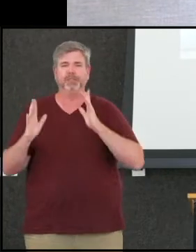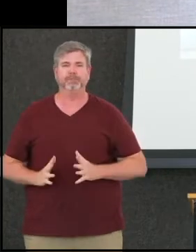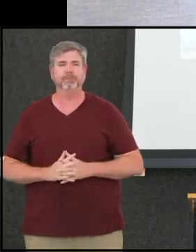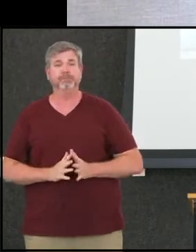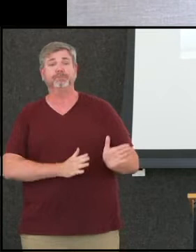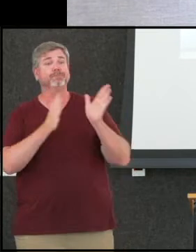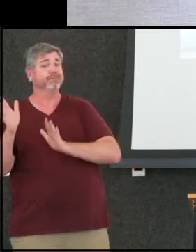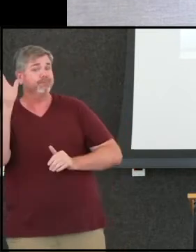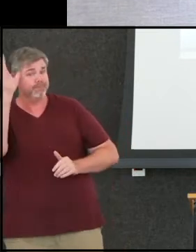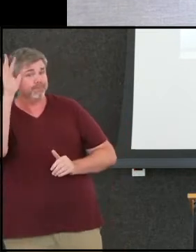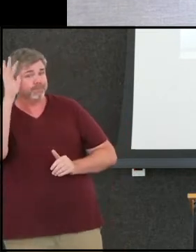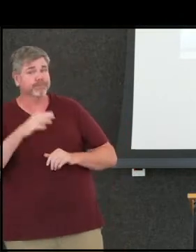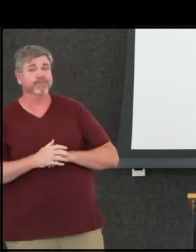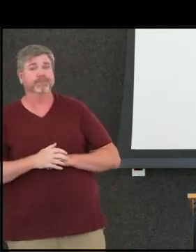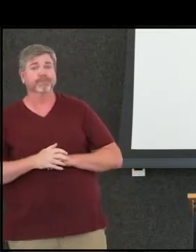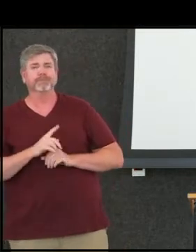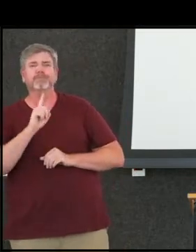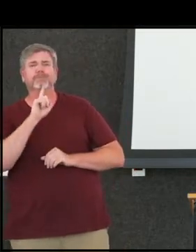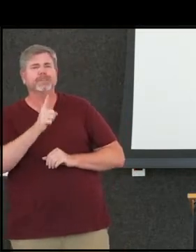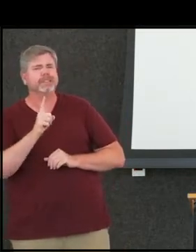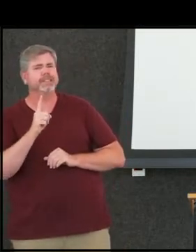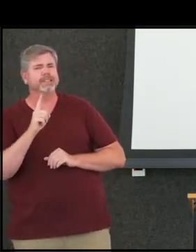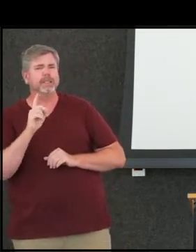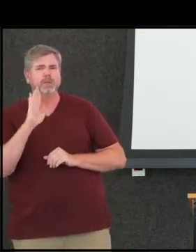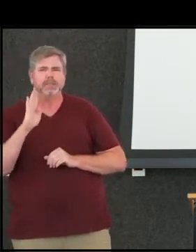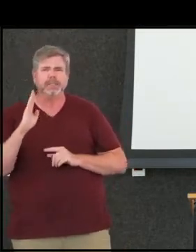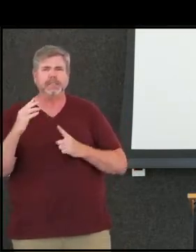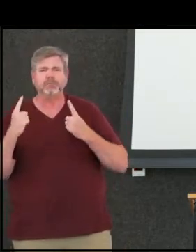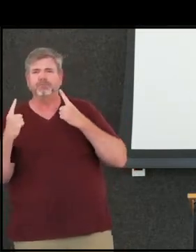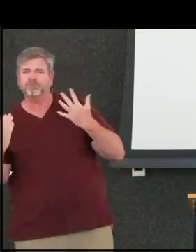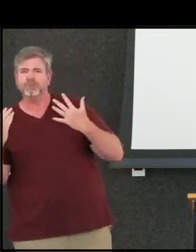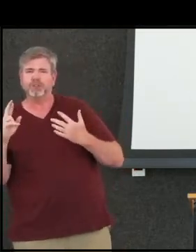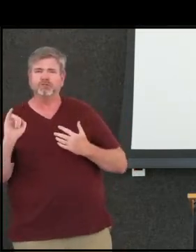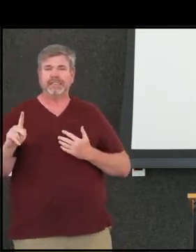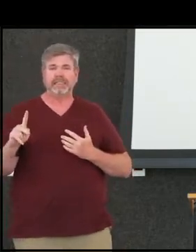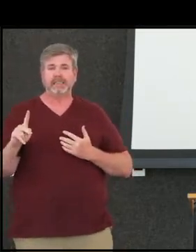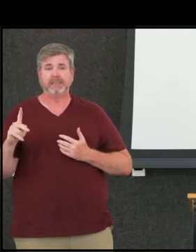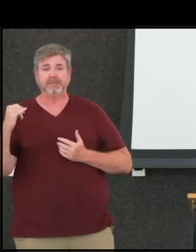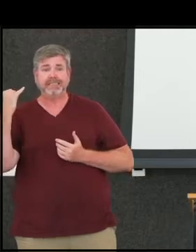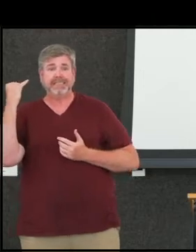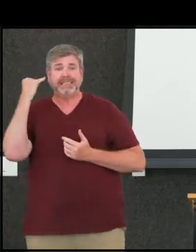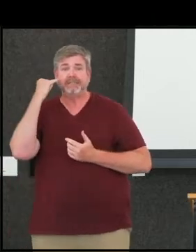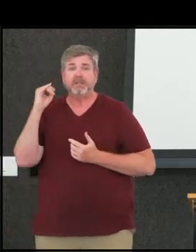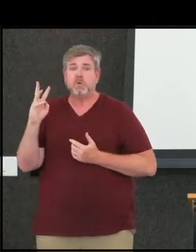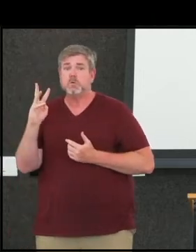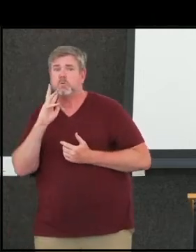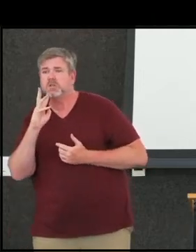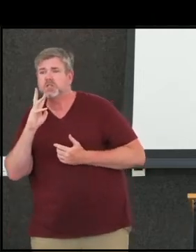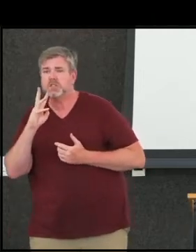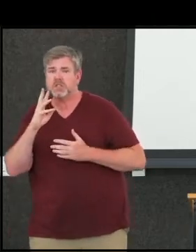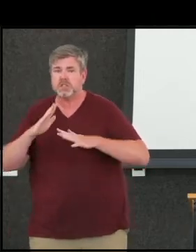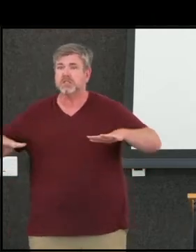would jump off the highest rock at the lake. He never wanted to settle. He always